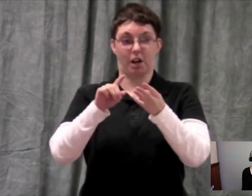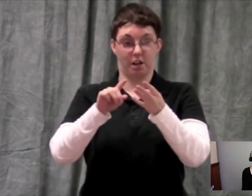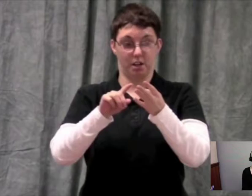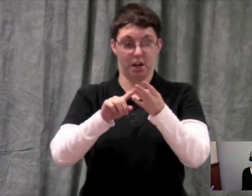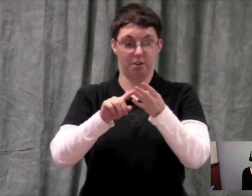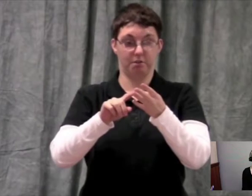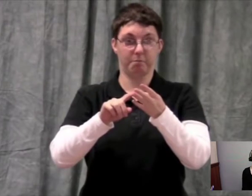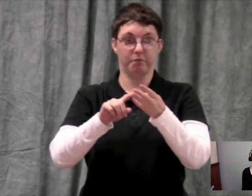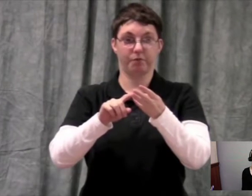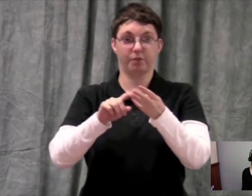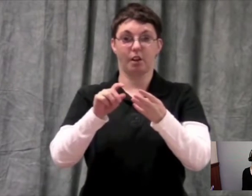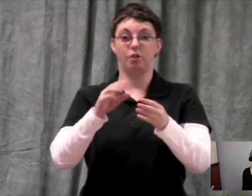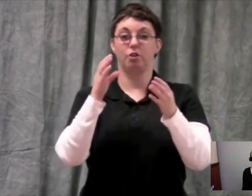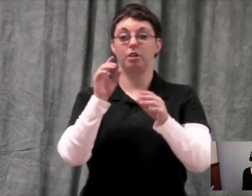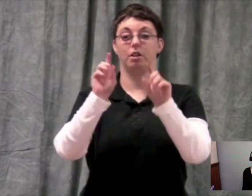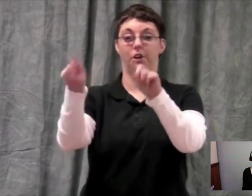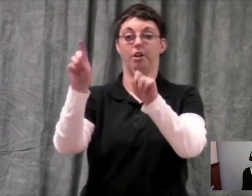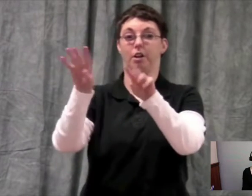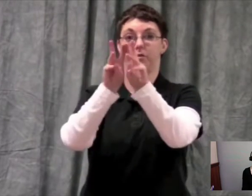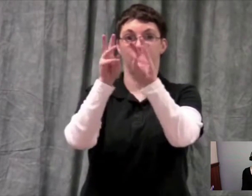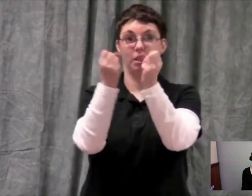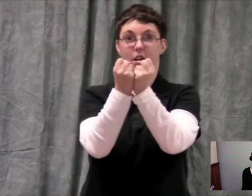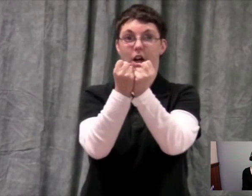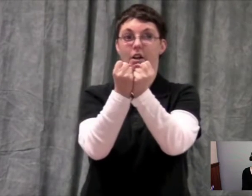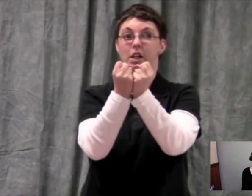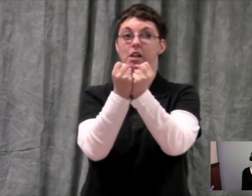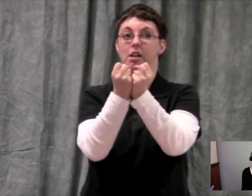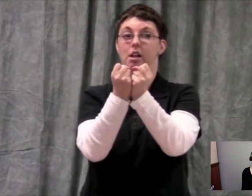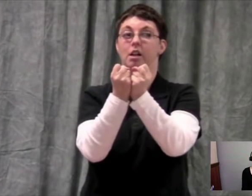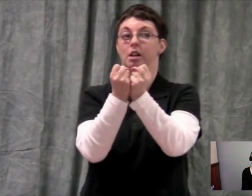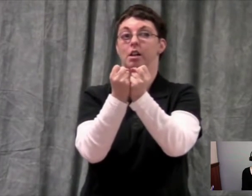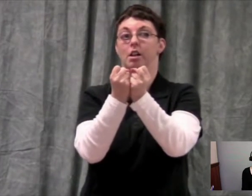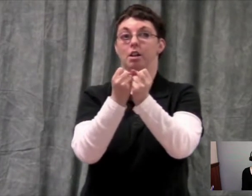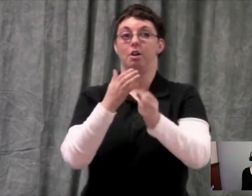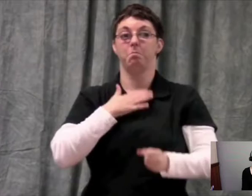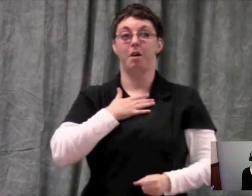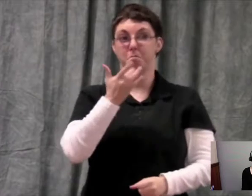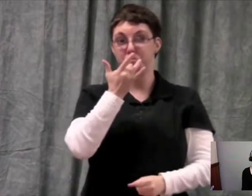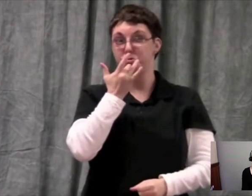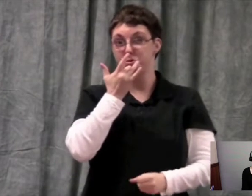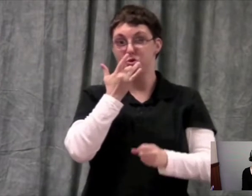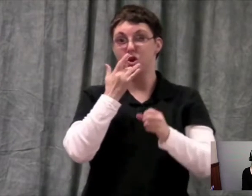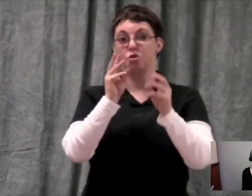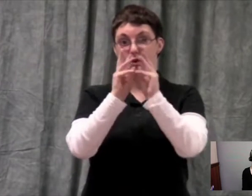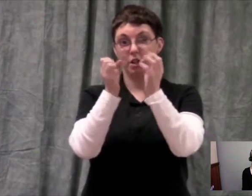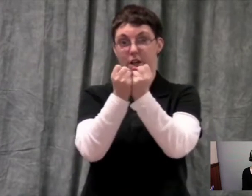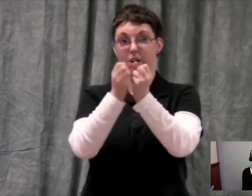So we went to many different workshops within this convention or meeting, and I like workshops on technology